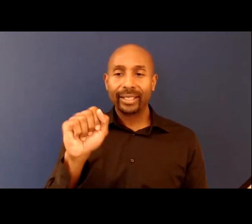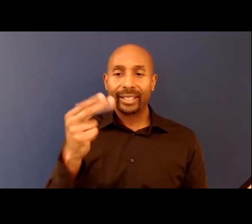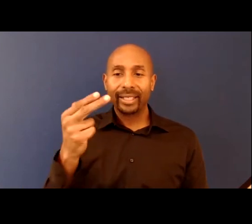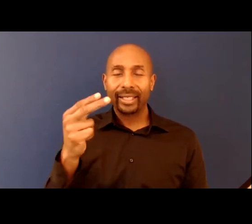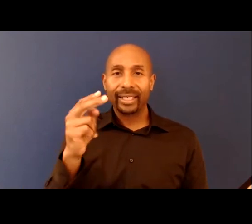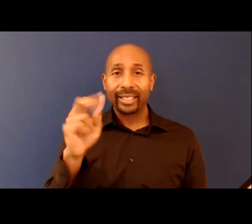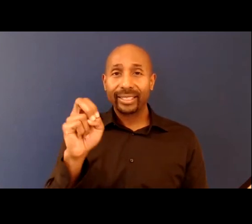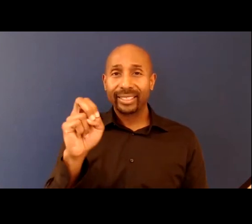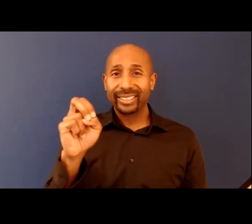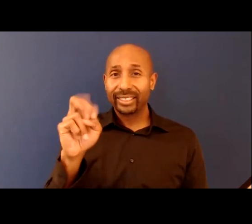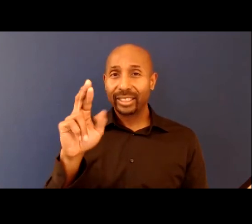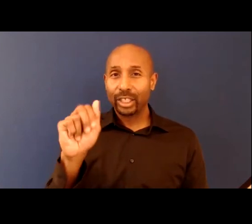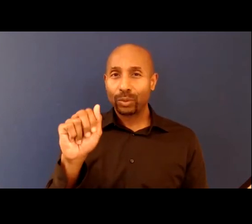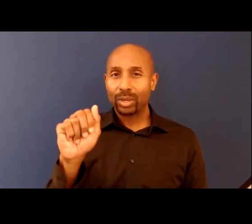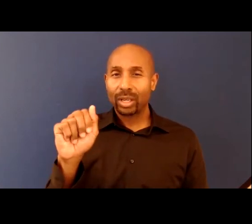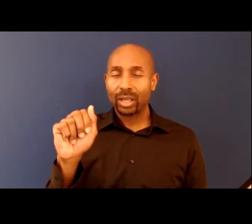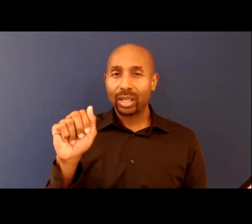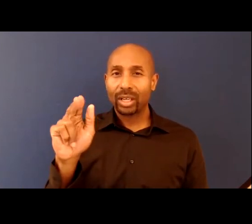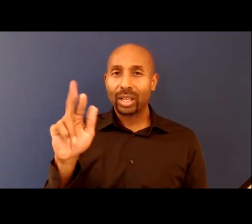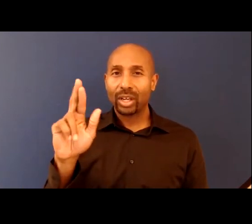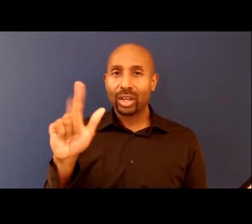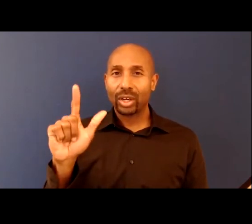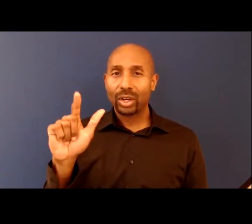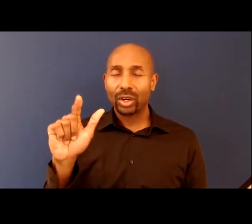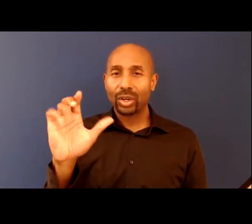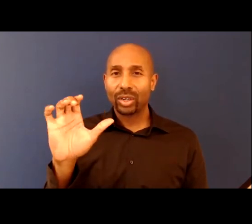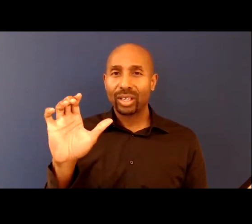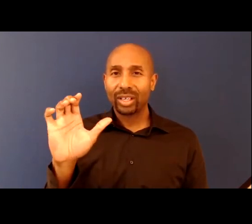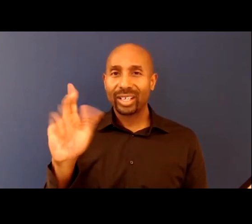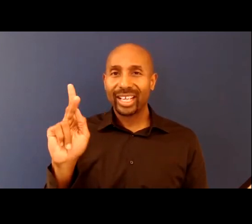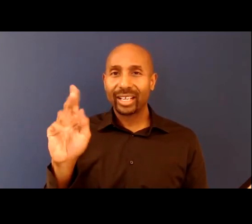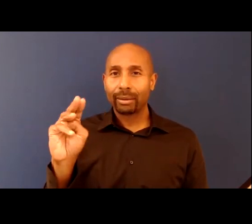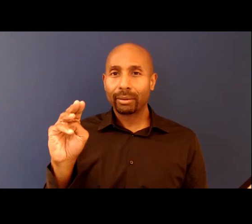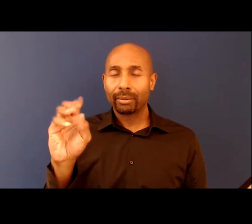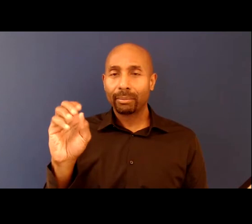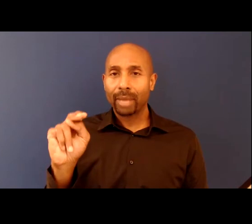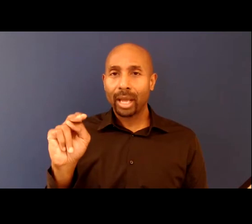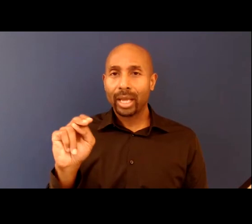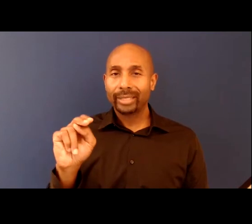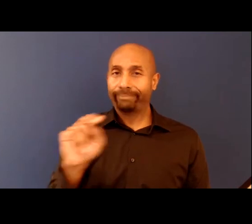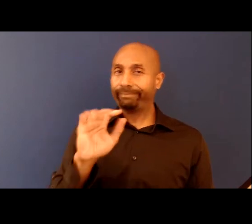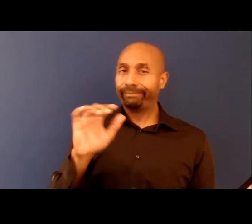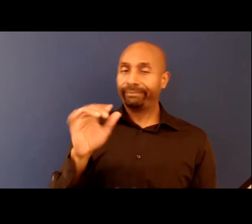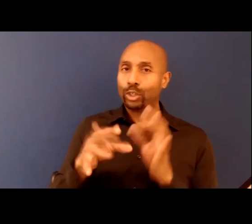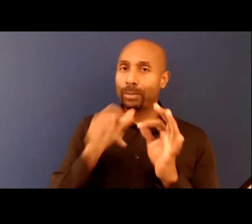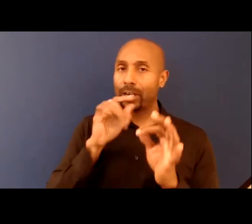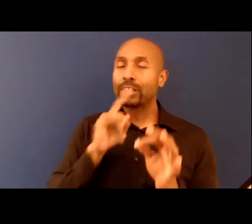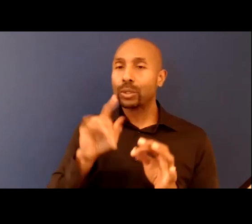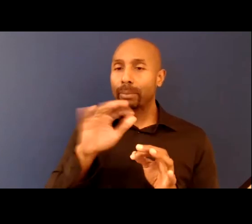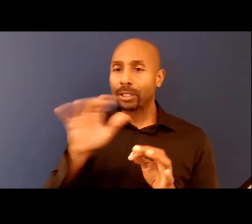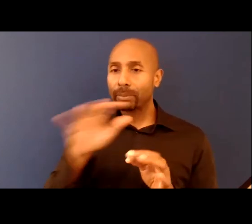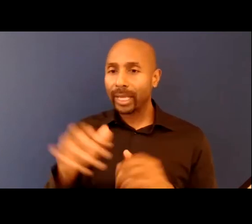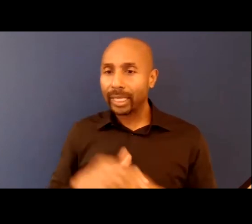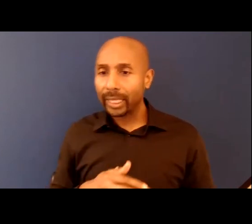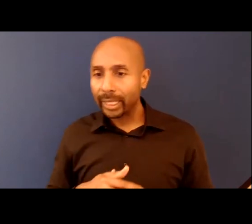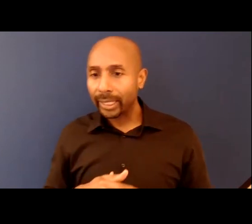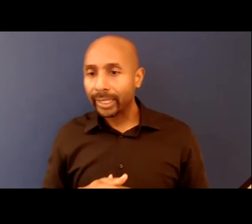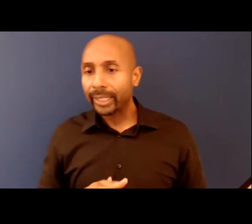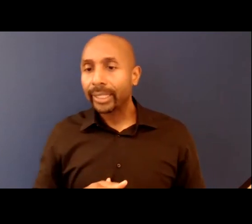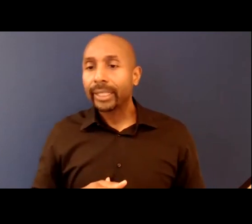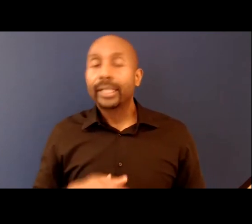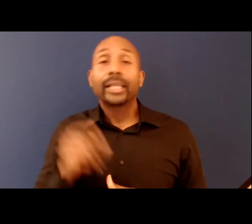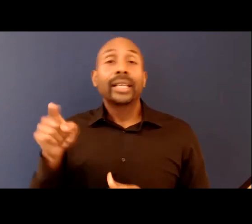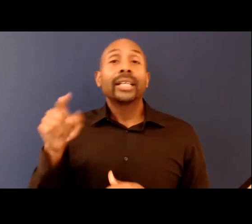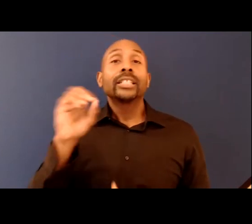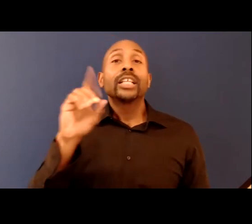She is writing an ode. An ode is a love poem, a poem describing love, to